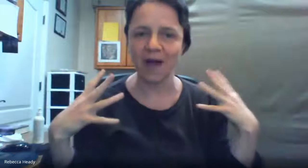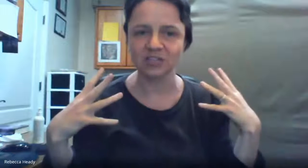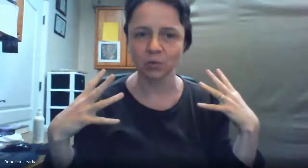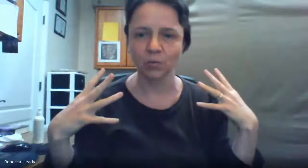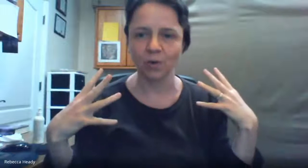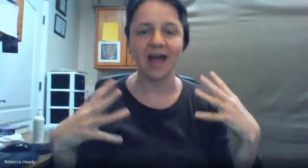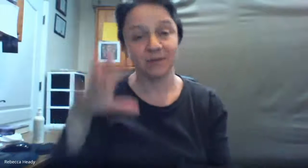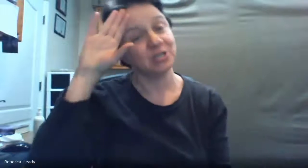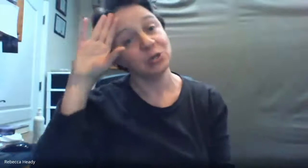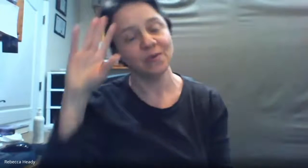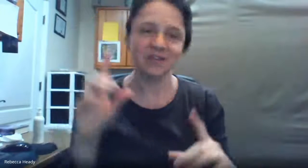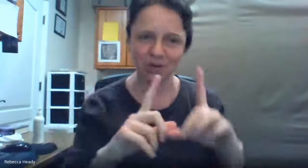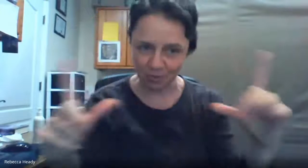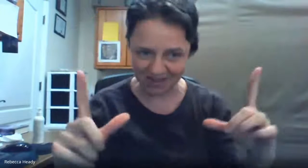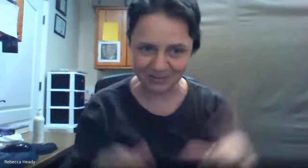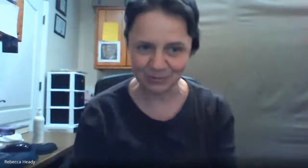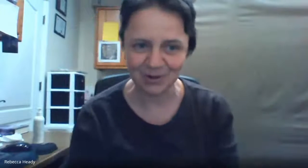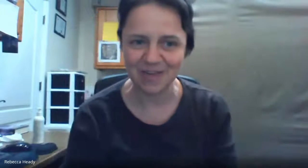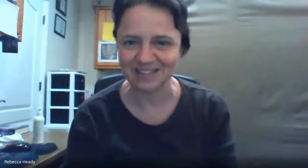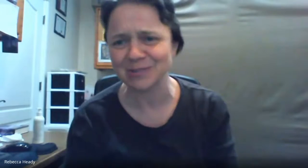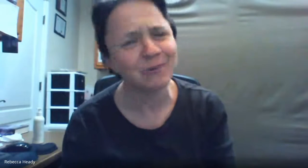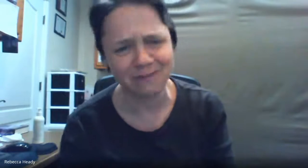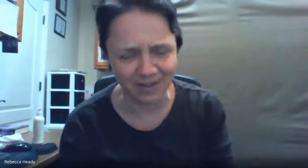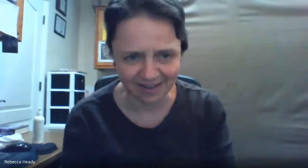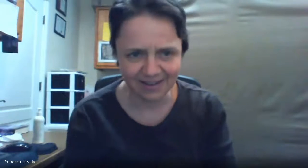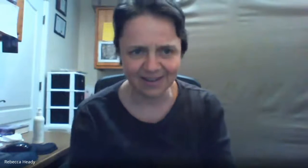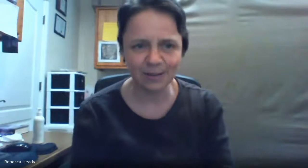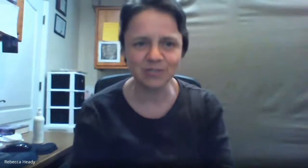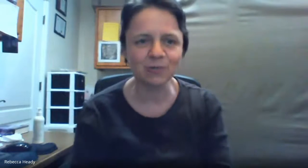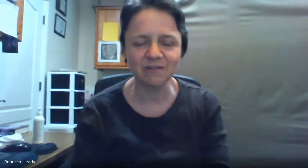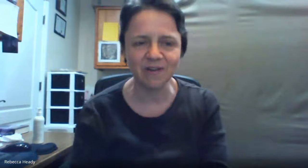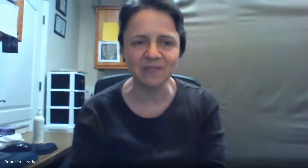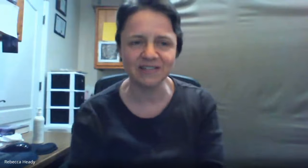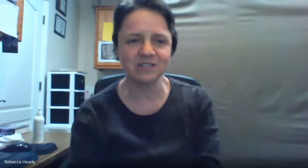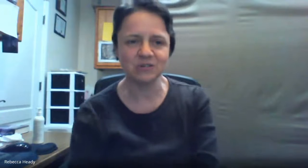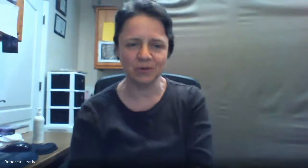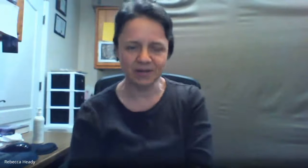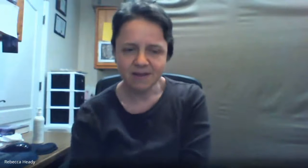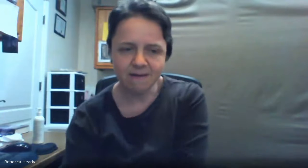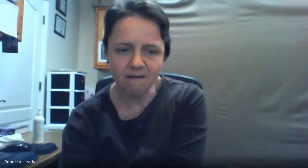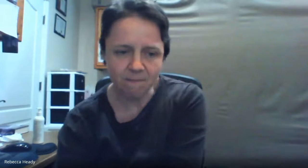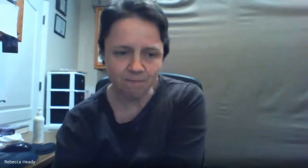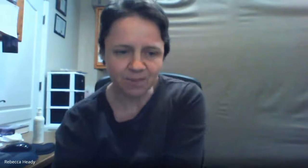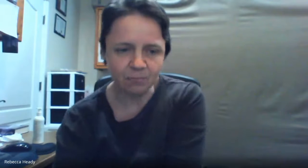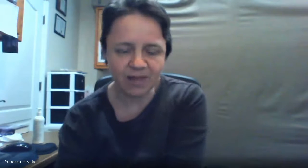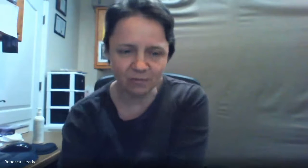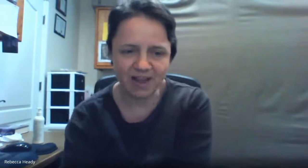back to what happened to you, and then you can go back to, you know, that. So it's really fun. It's a really fun thing to do in playing around